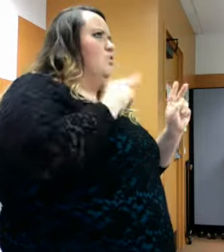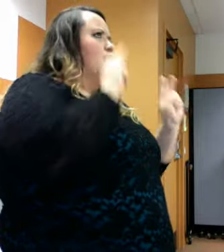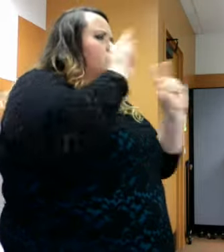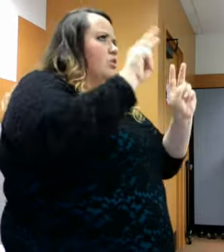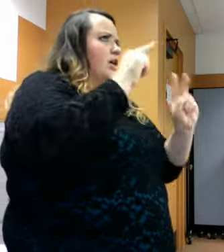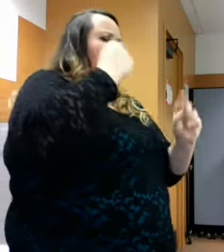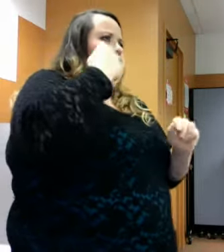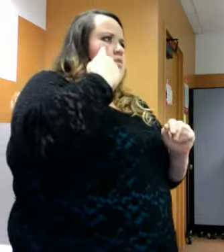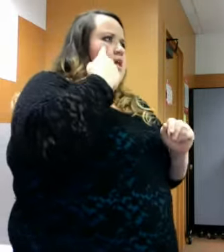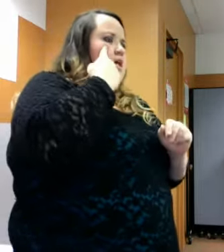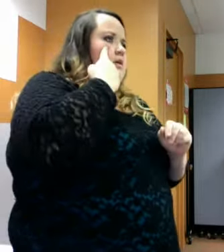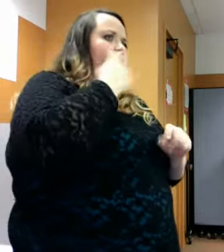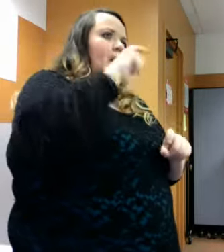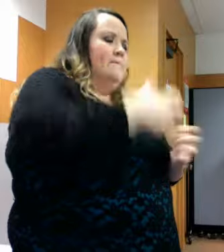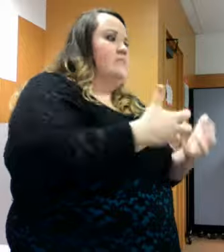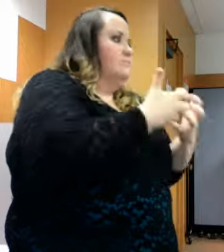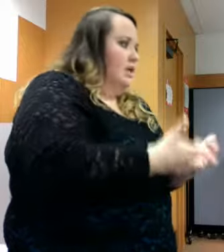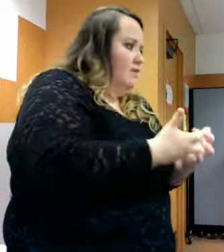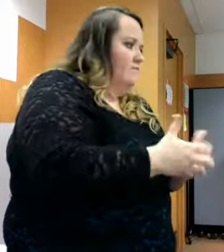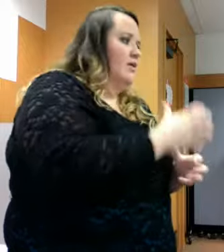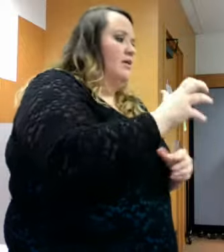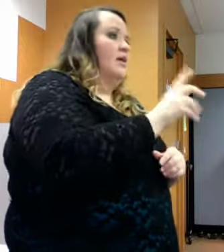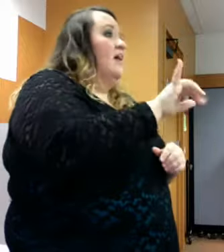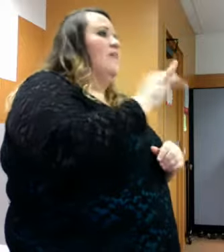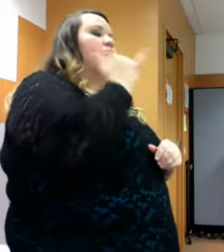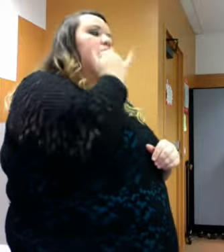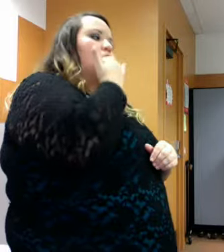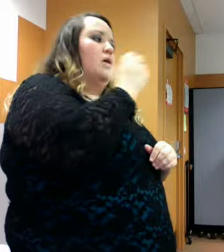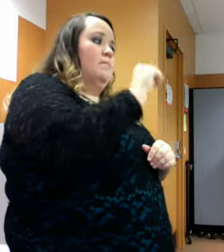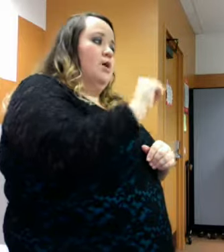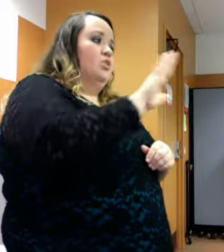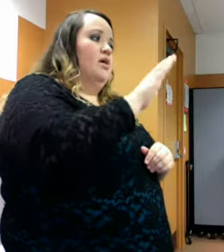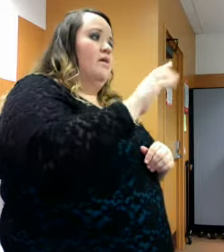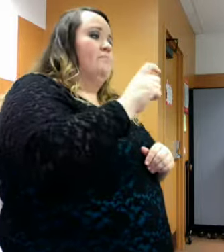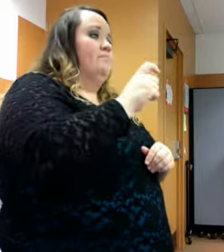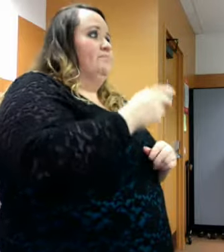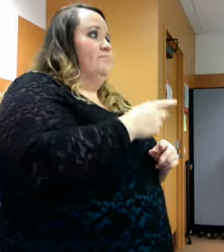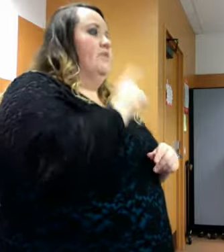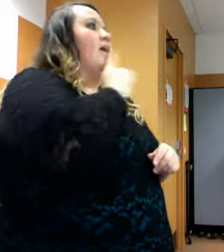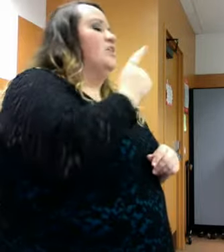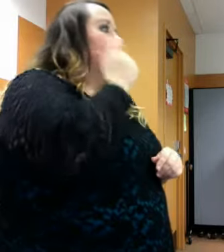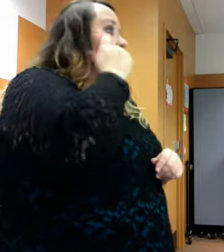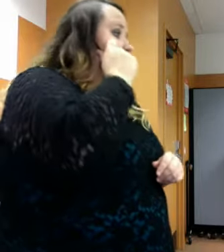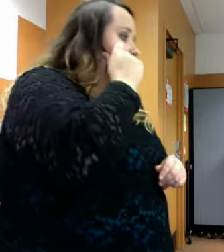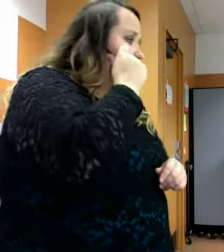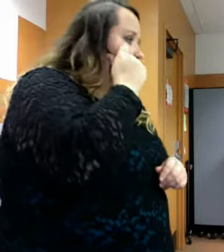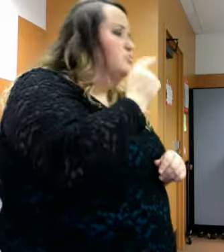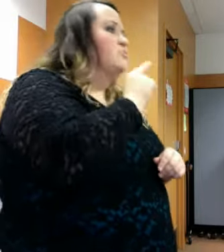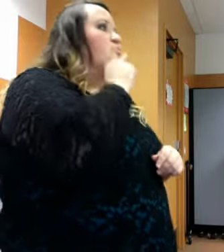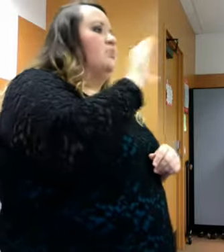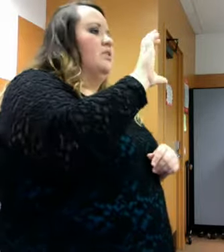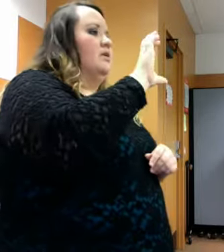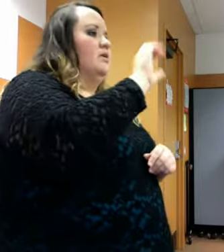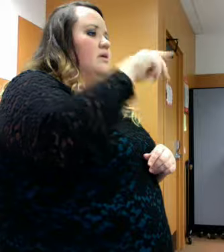of course it is, but the actual material that he used is very supple copper that then turned brown and then became green because of the